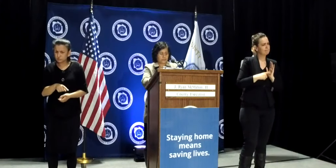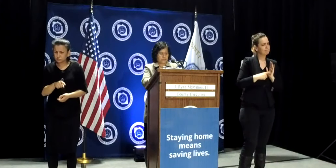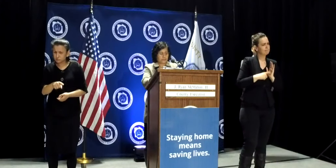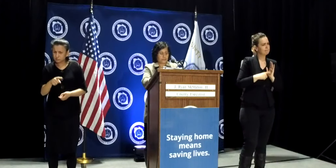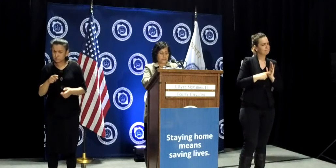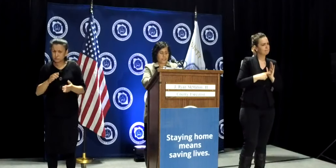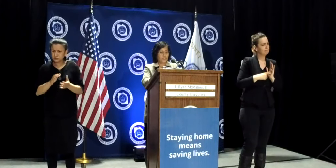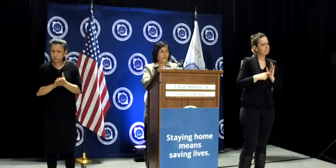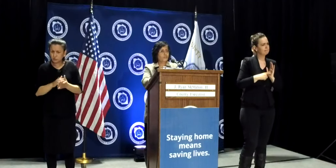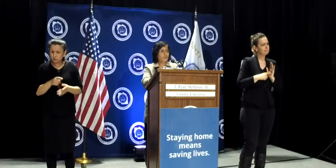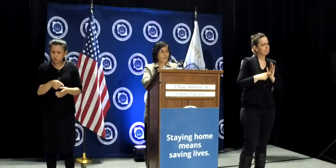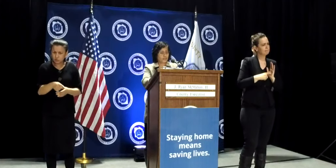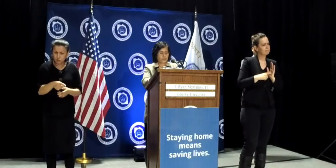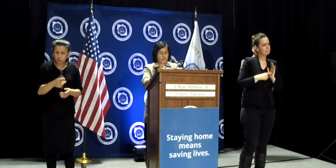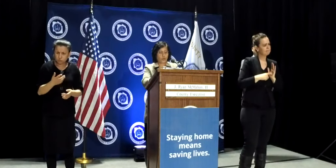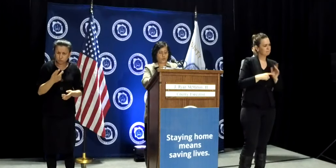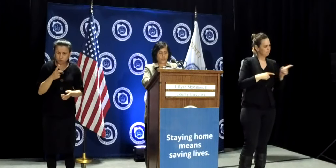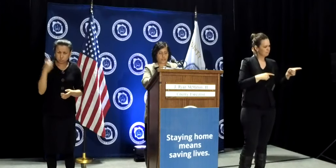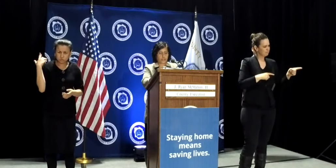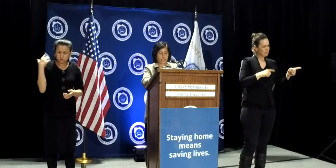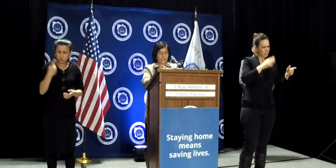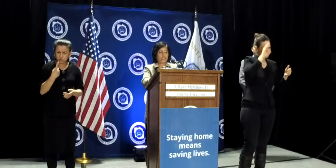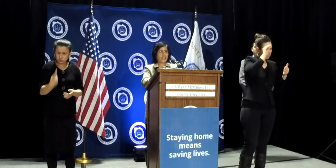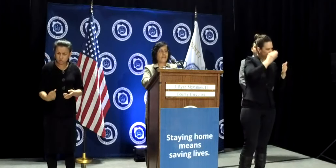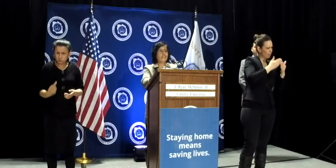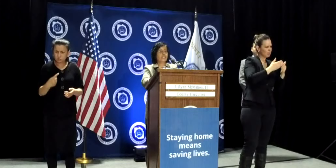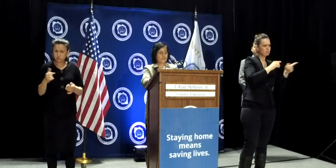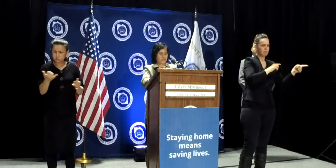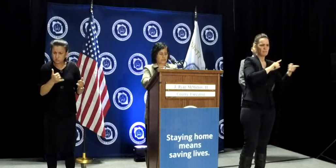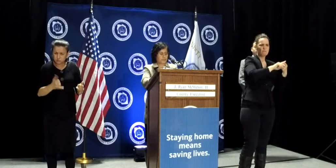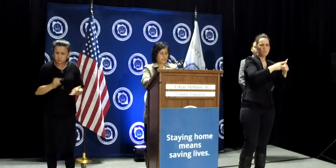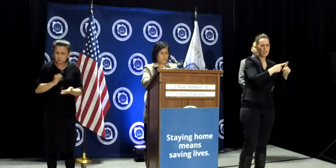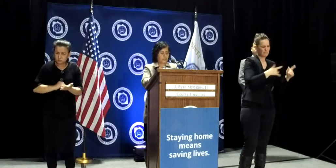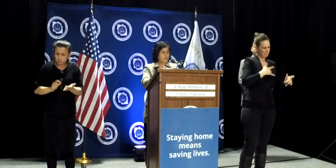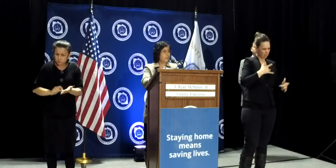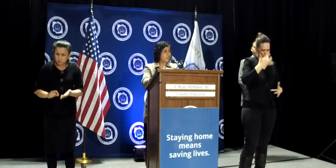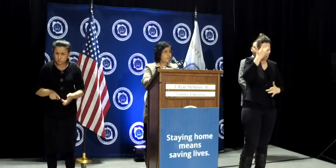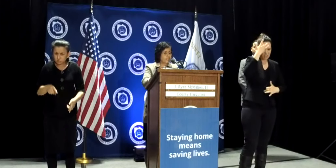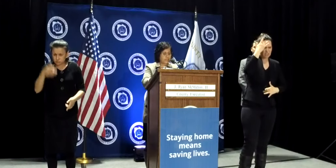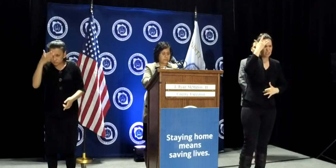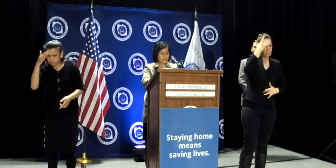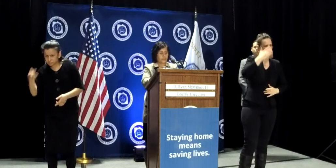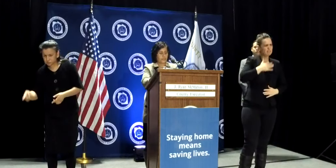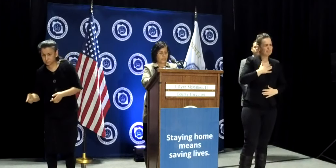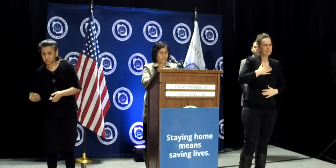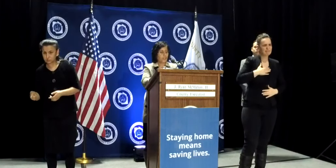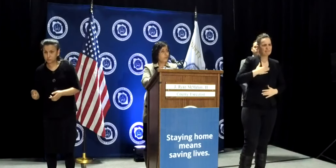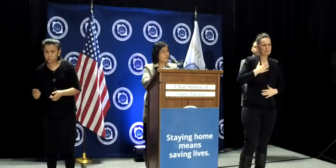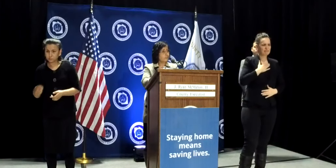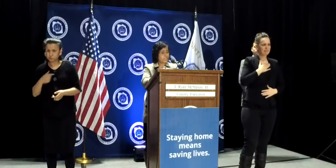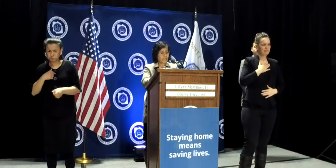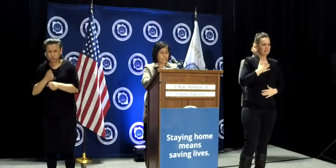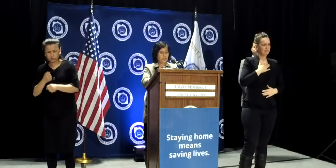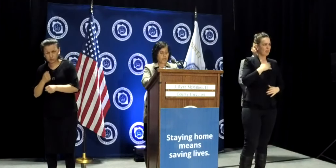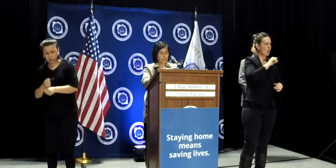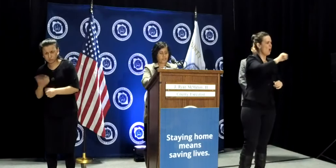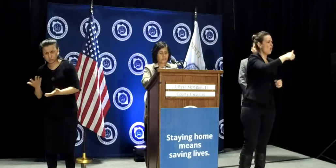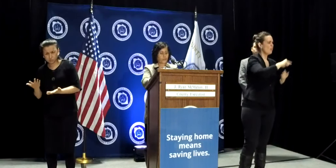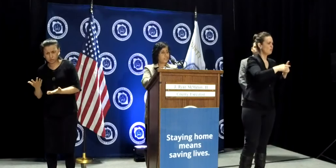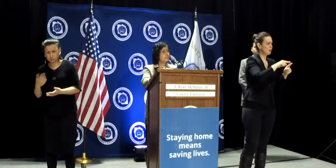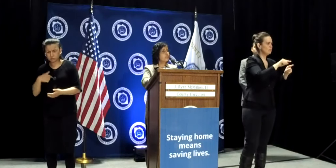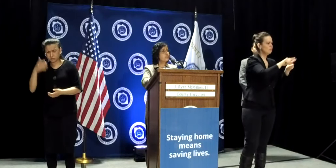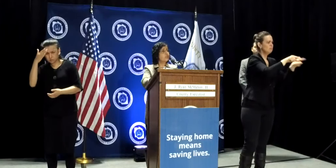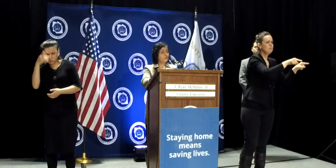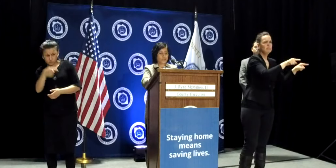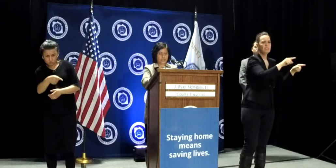ill. He also heard from his coworkers that they are having symptoms similar to his. He also attended a potluck